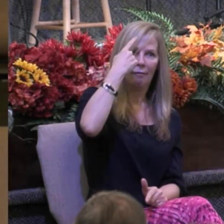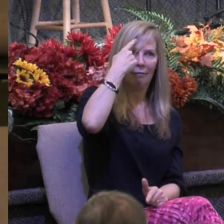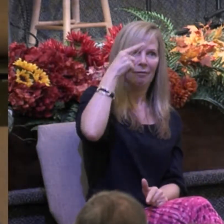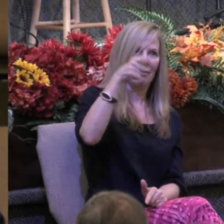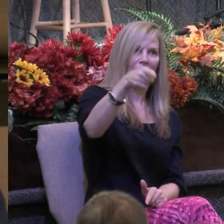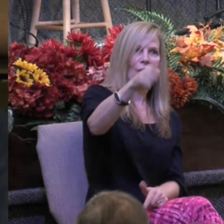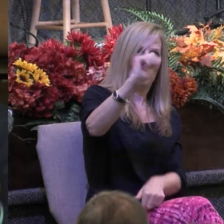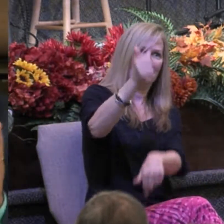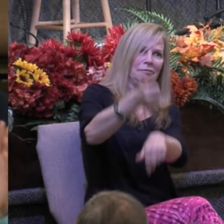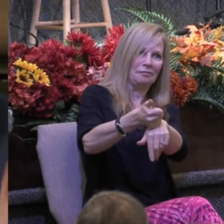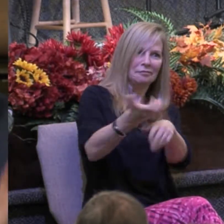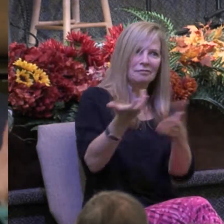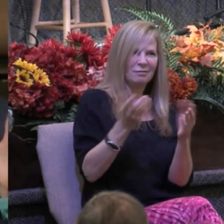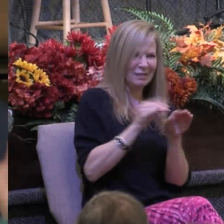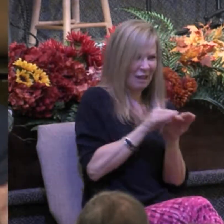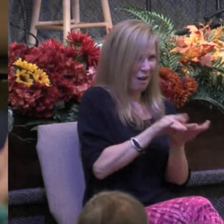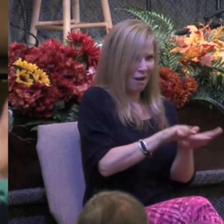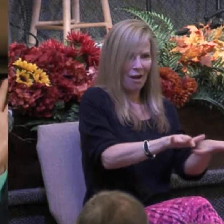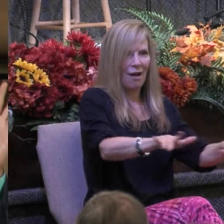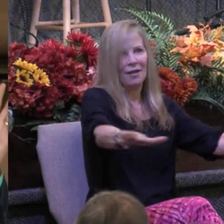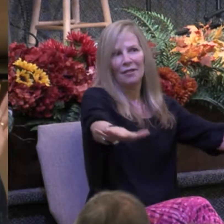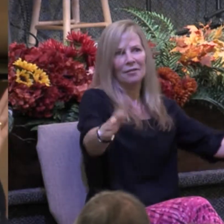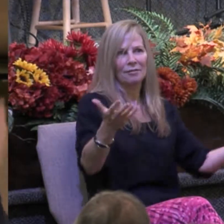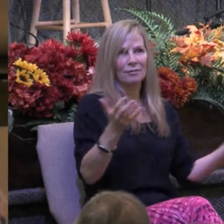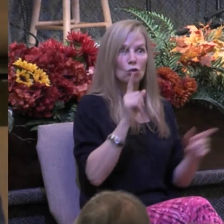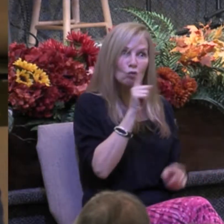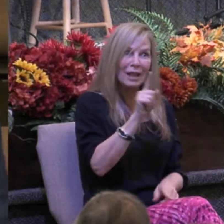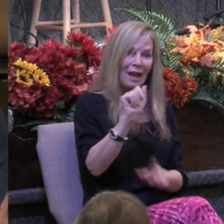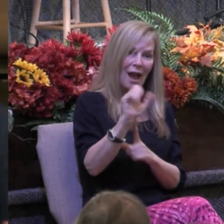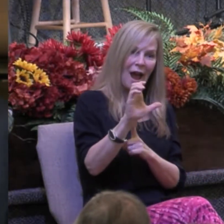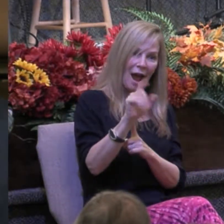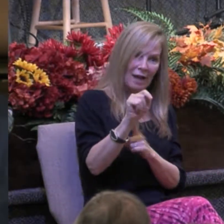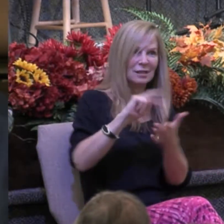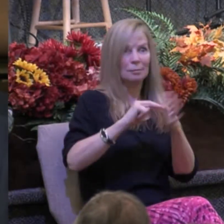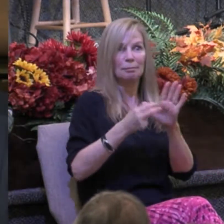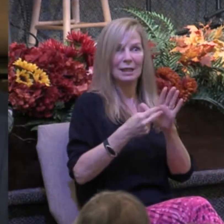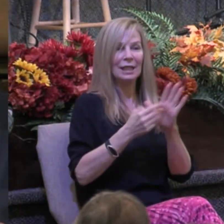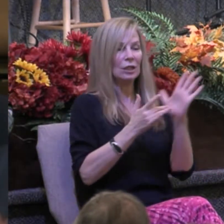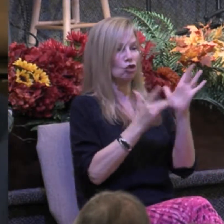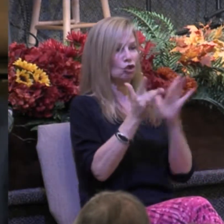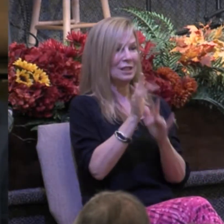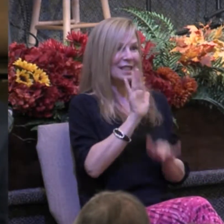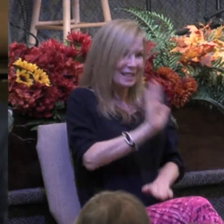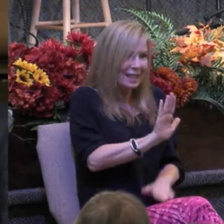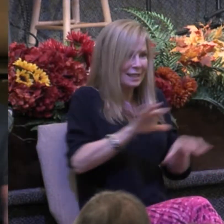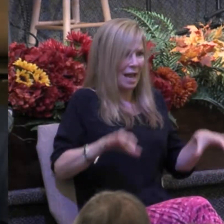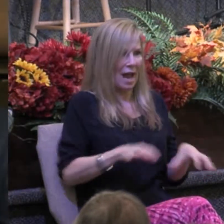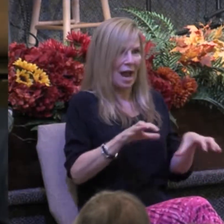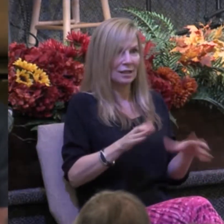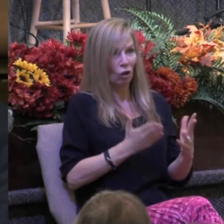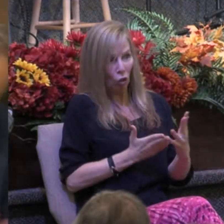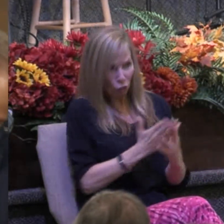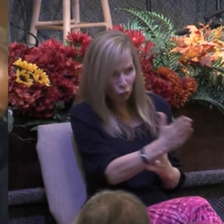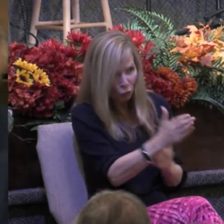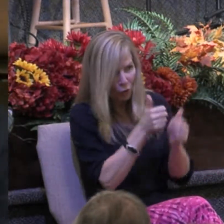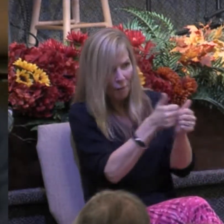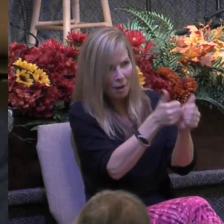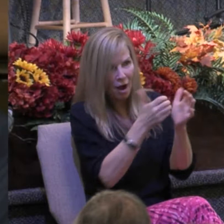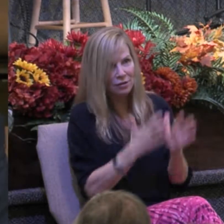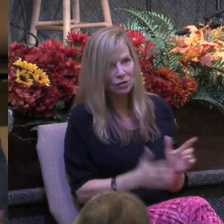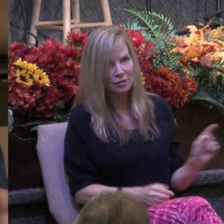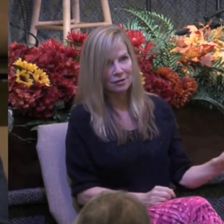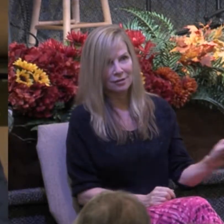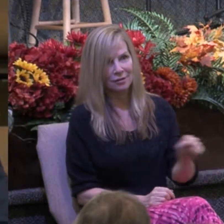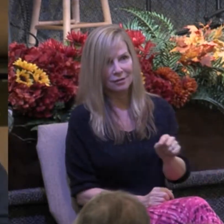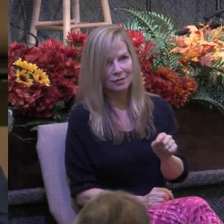of Rome. So Acts is about the acts of Jesus Christ through the apostles, and in particular, the